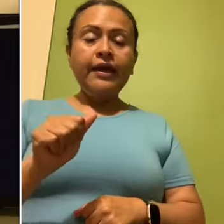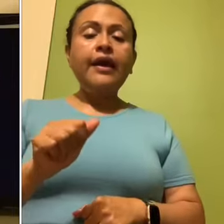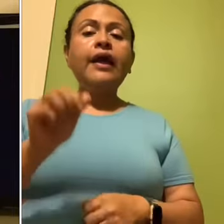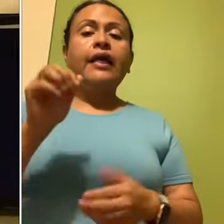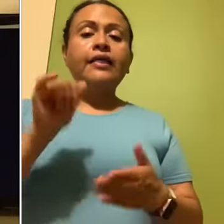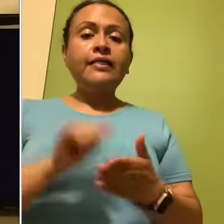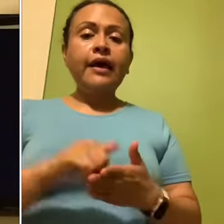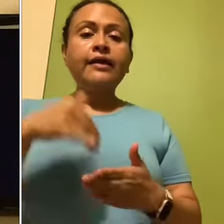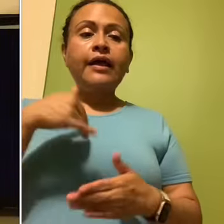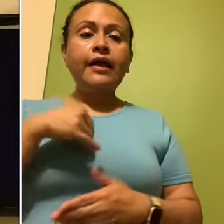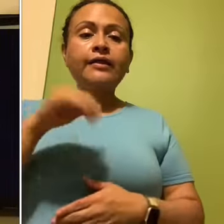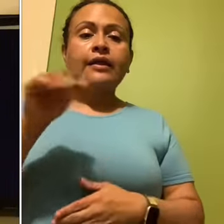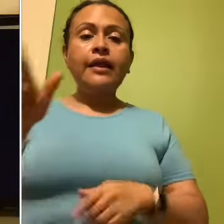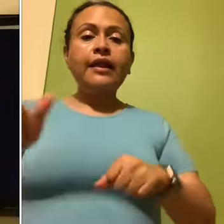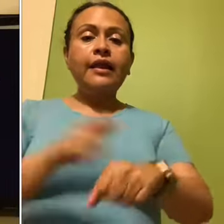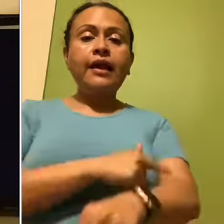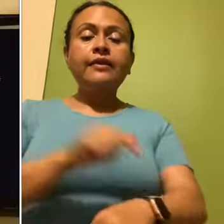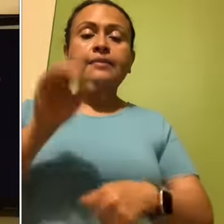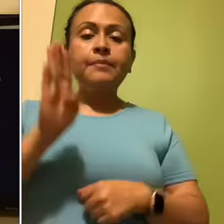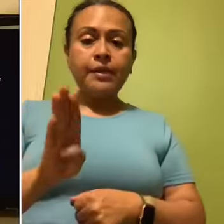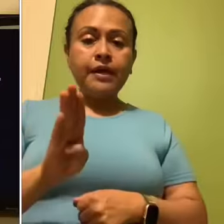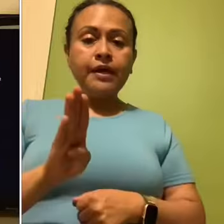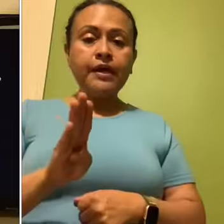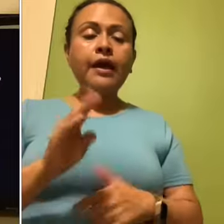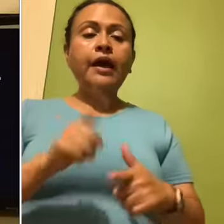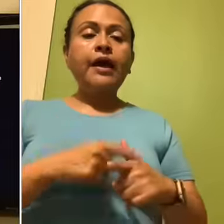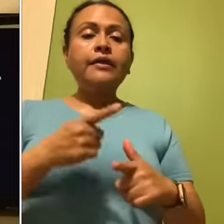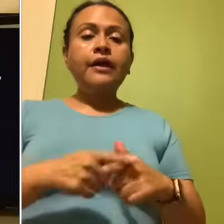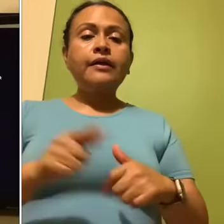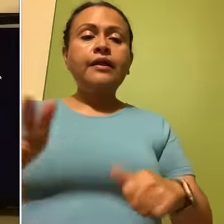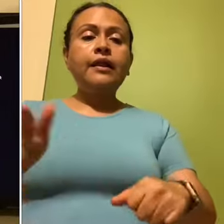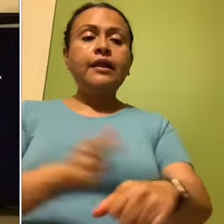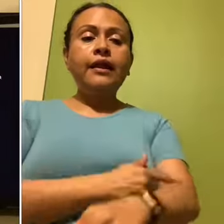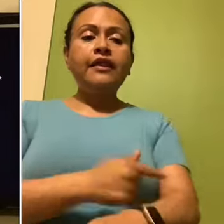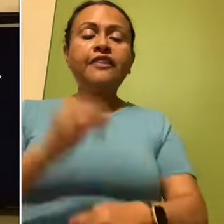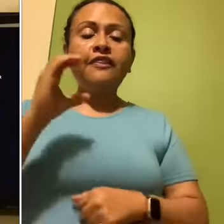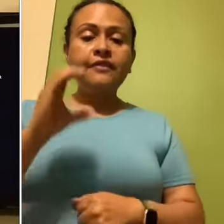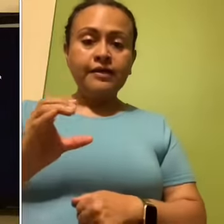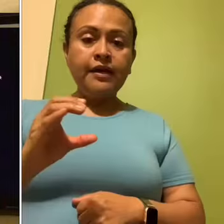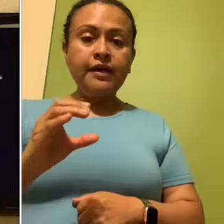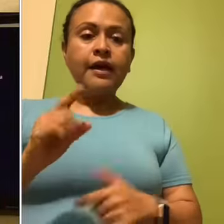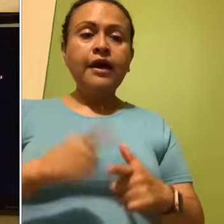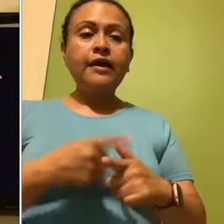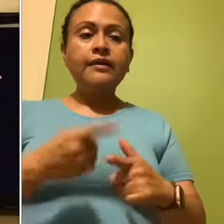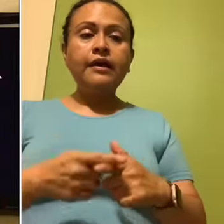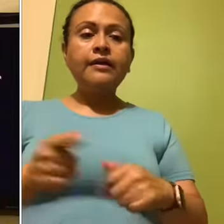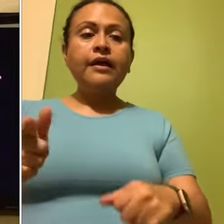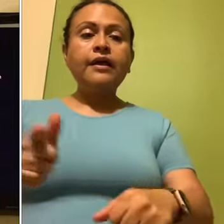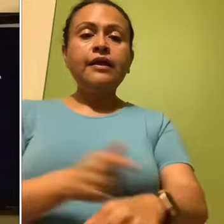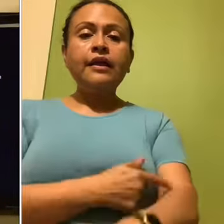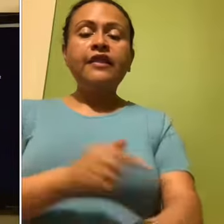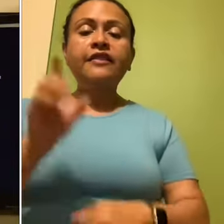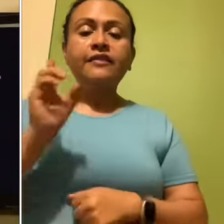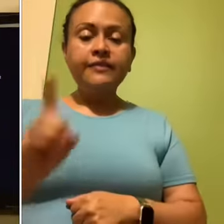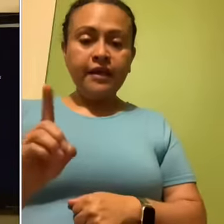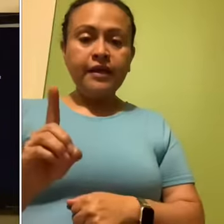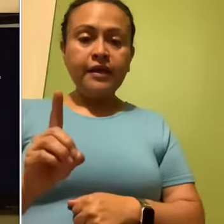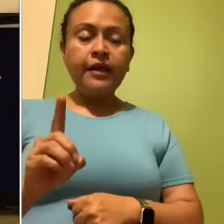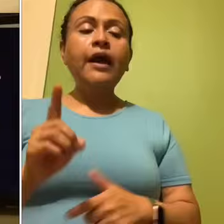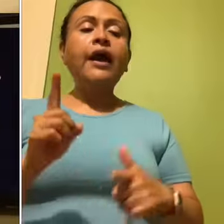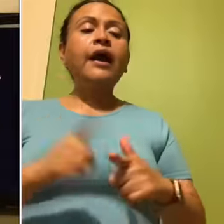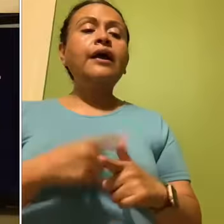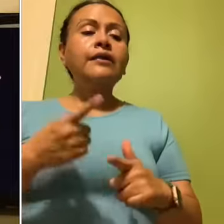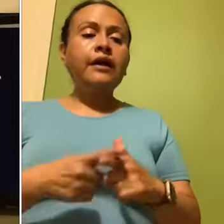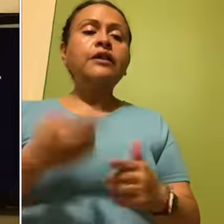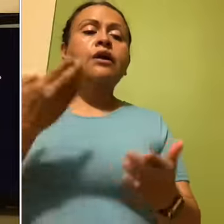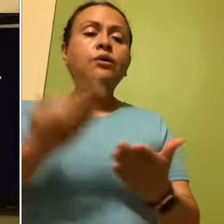length A, and we said that this side has length B, and we said this side has length C, and this side